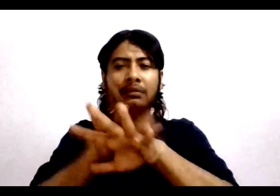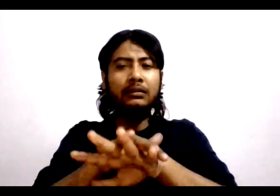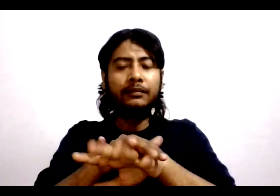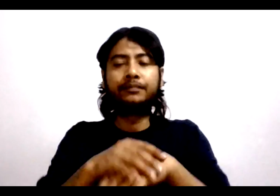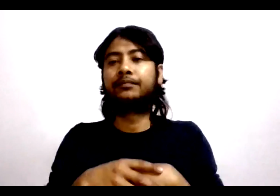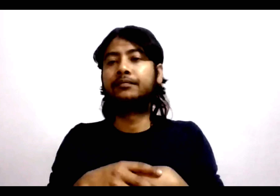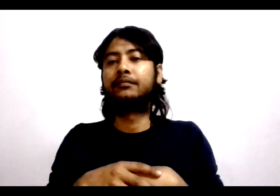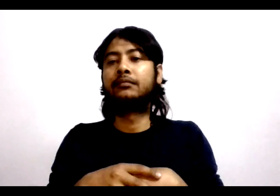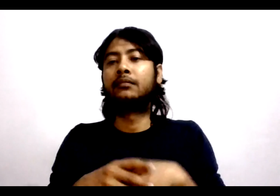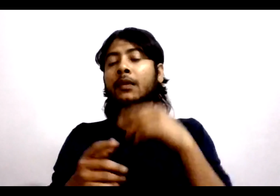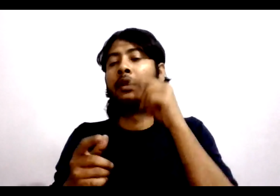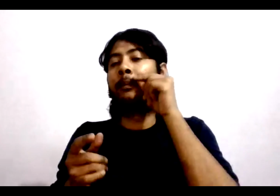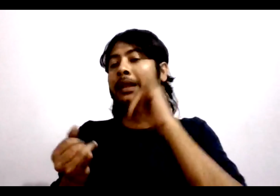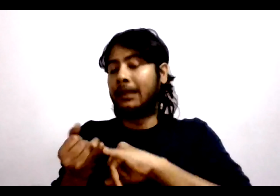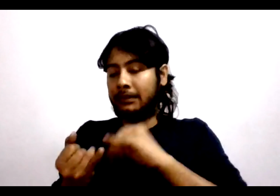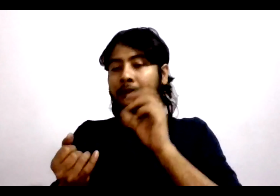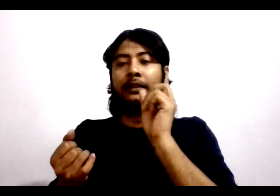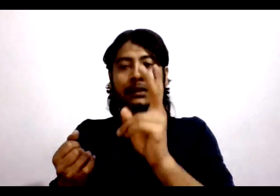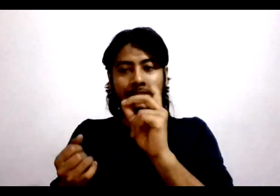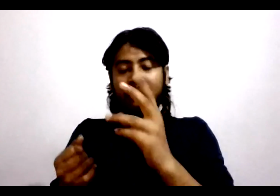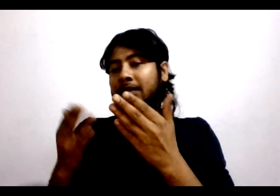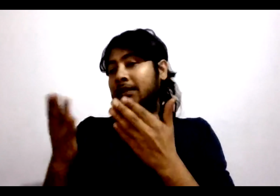But the central government